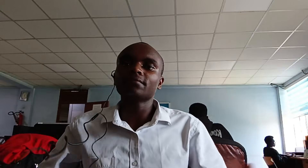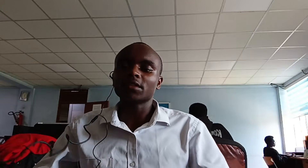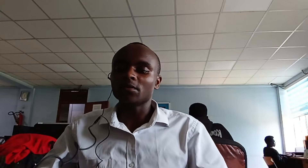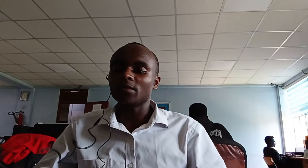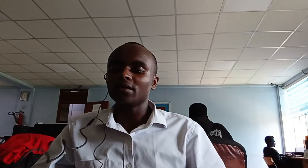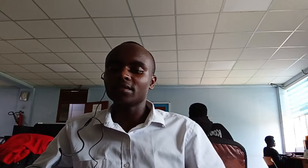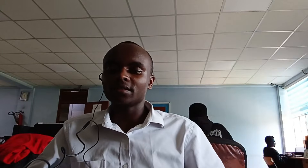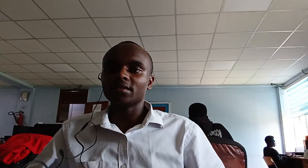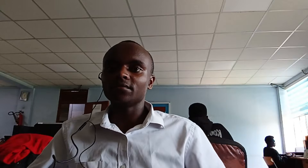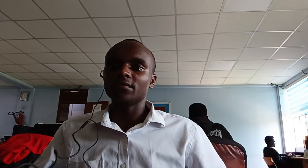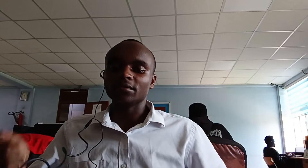We have the sign